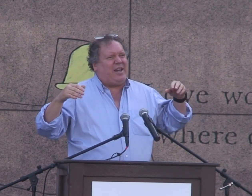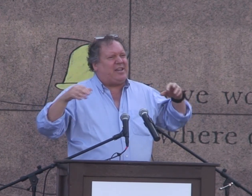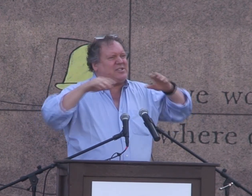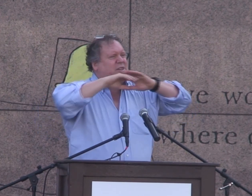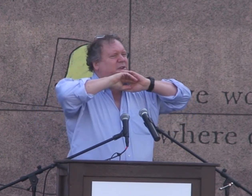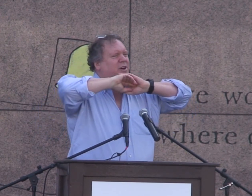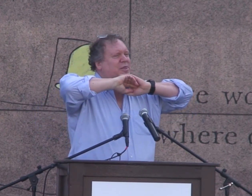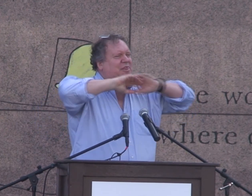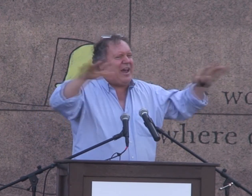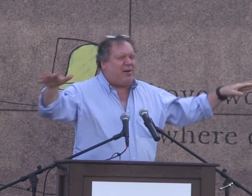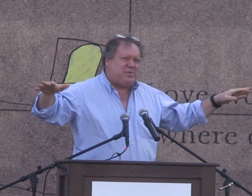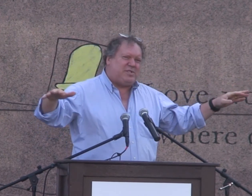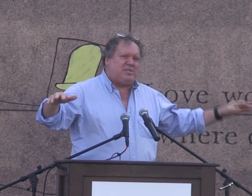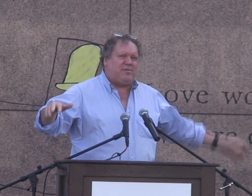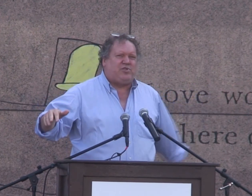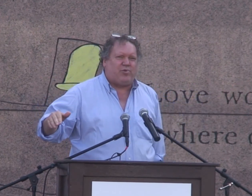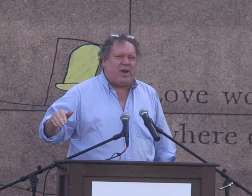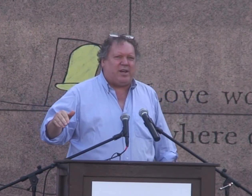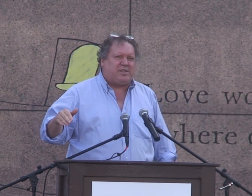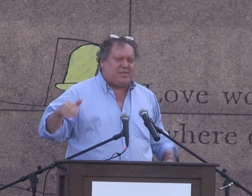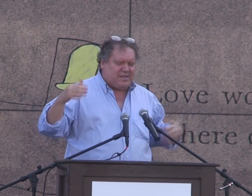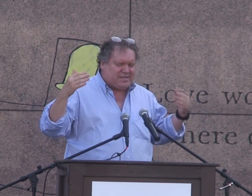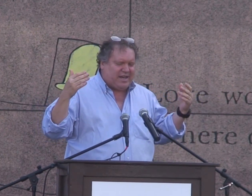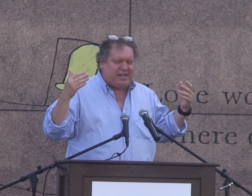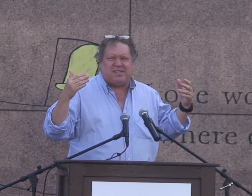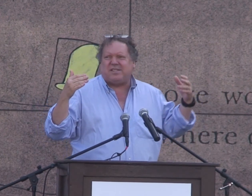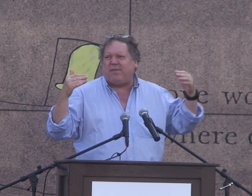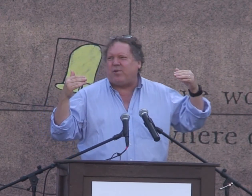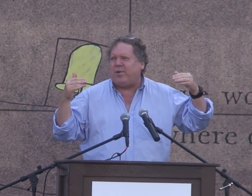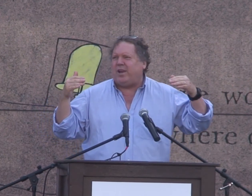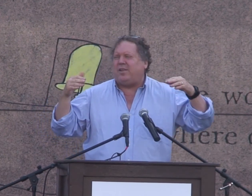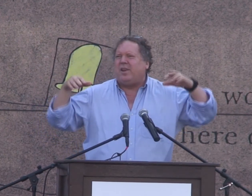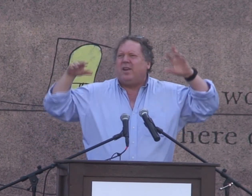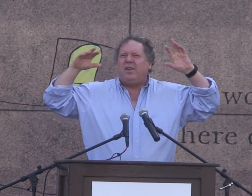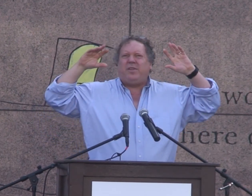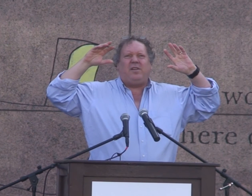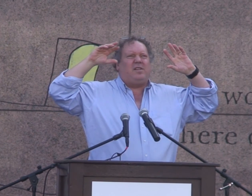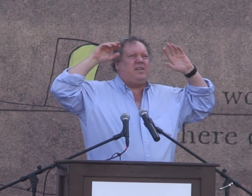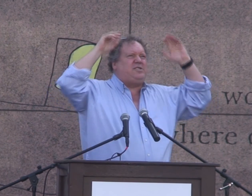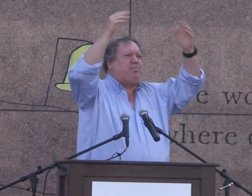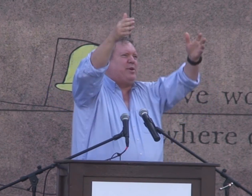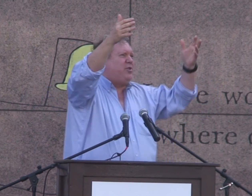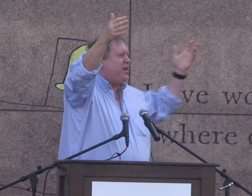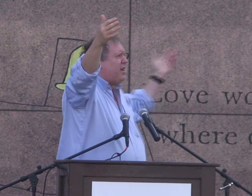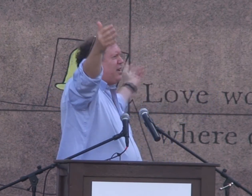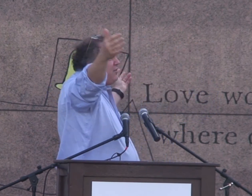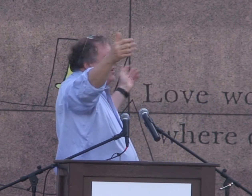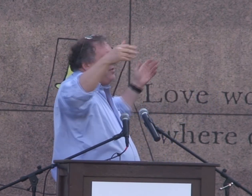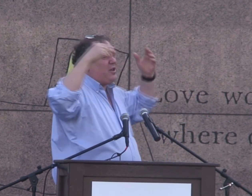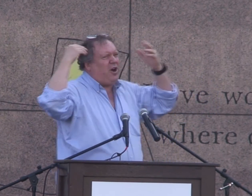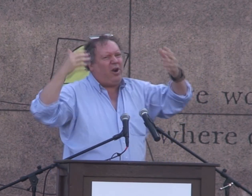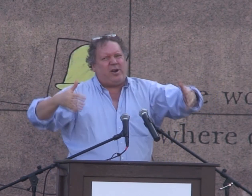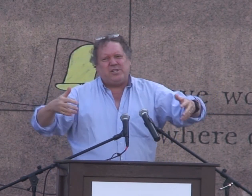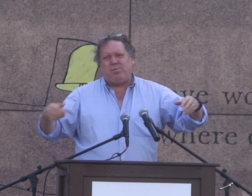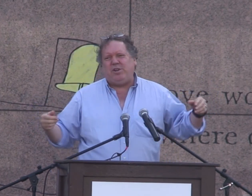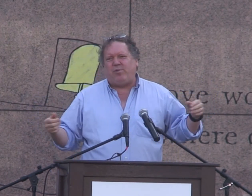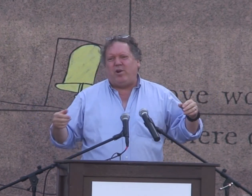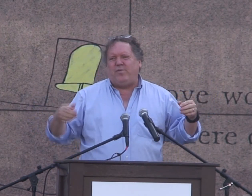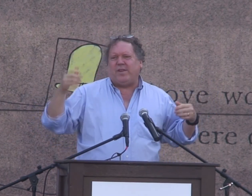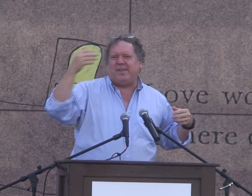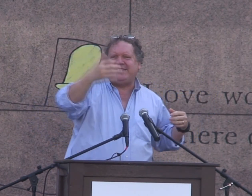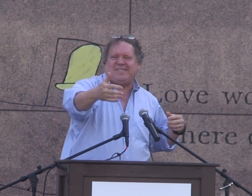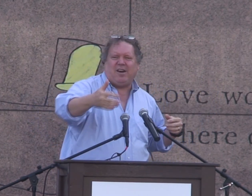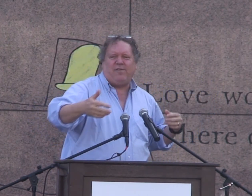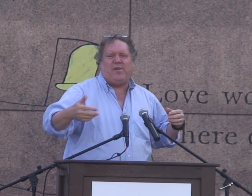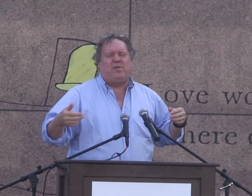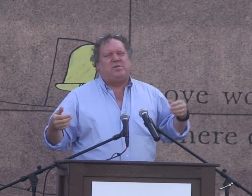power of science. There are thousands of drugs that scientists have created. These buildings, the cars we